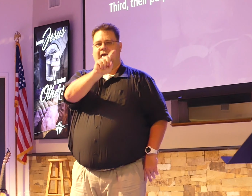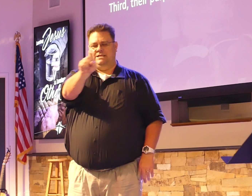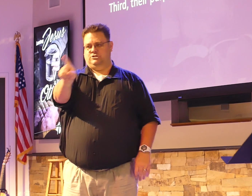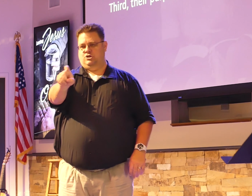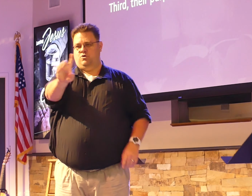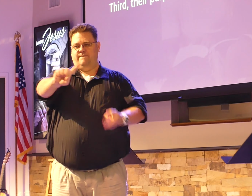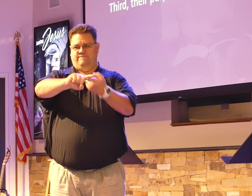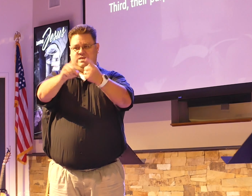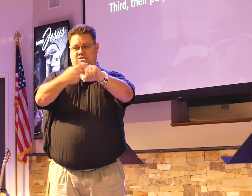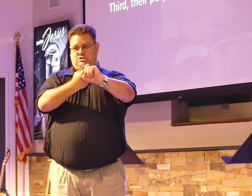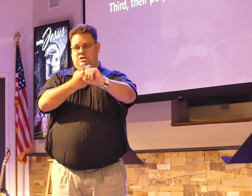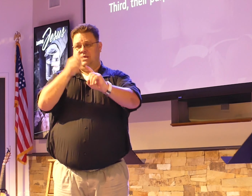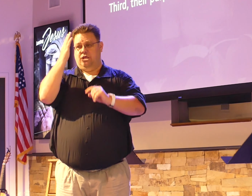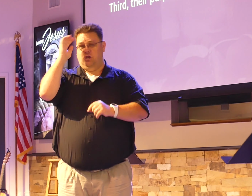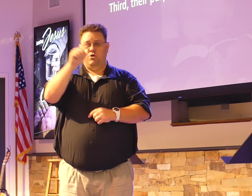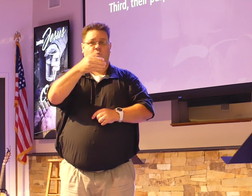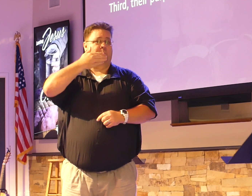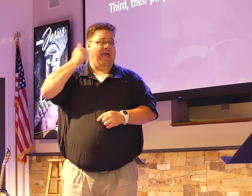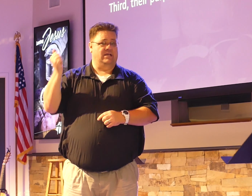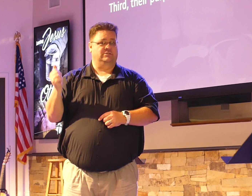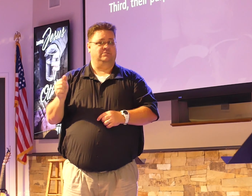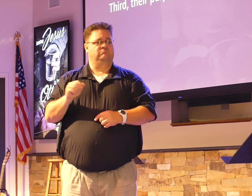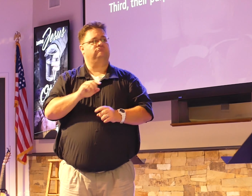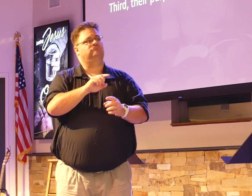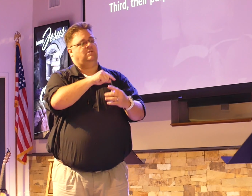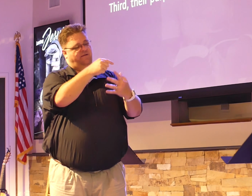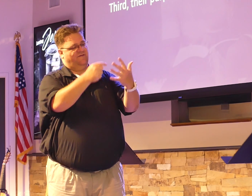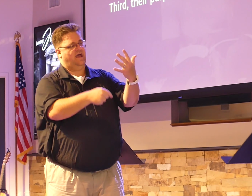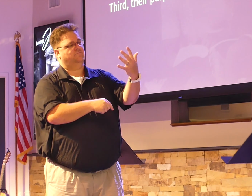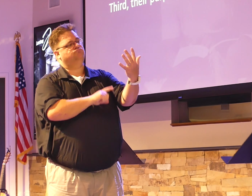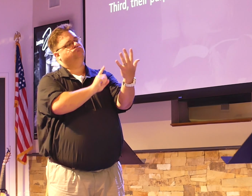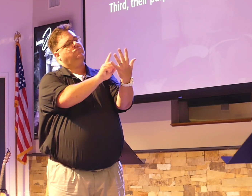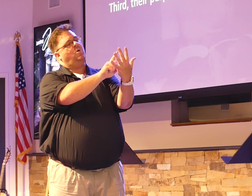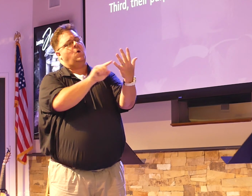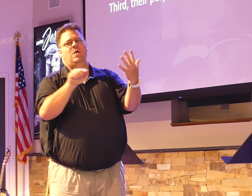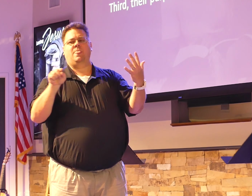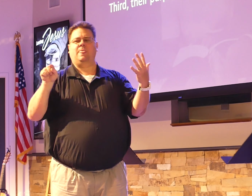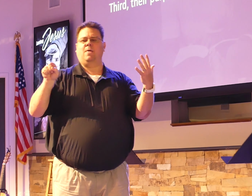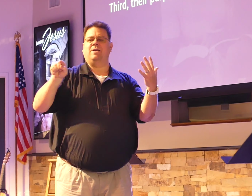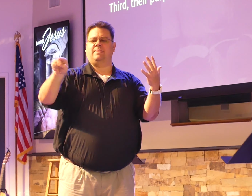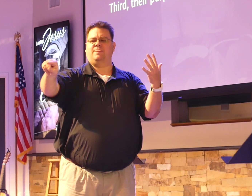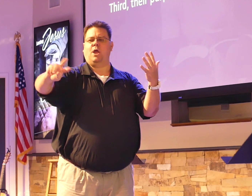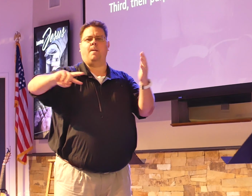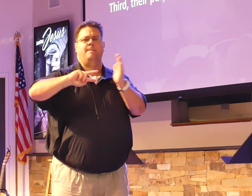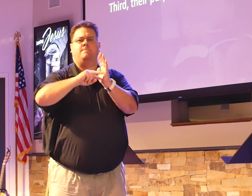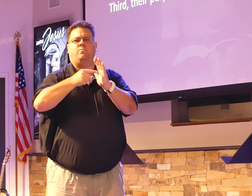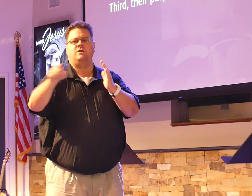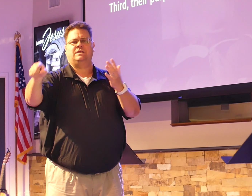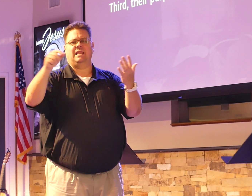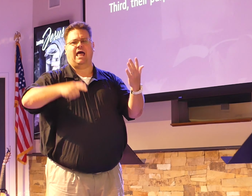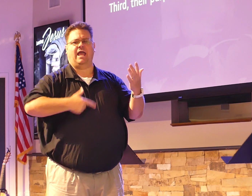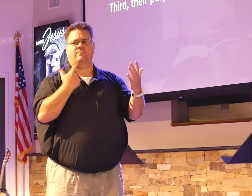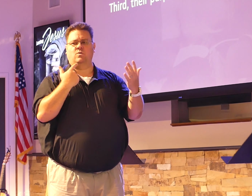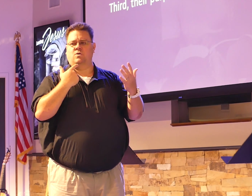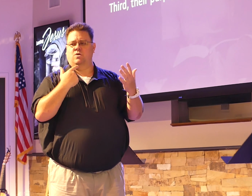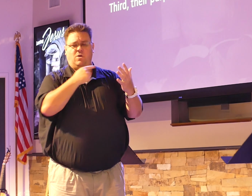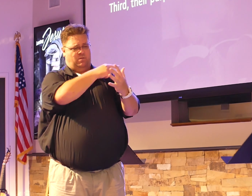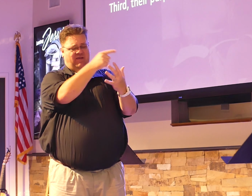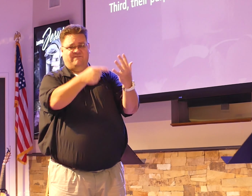best, what your primary purpose in life is? What would they say about you? The five people who